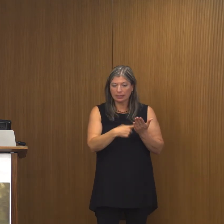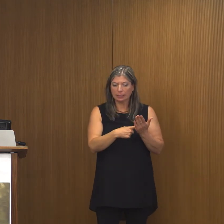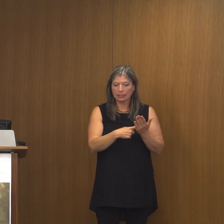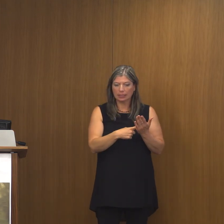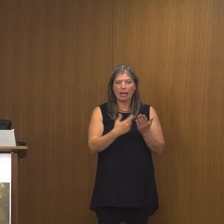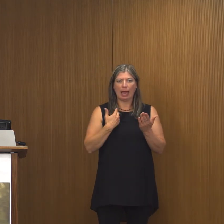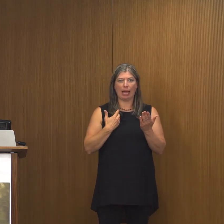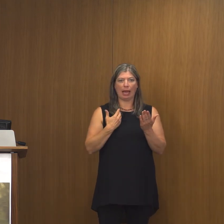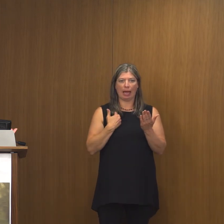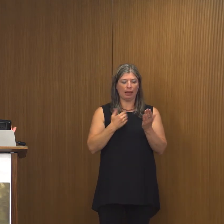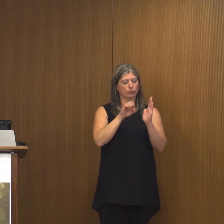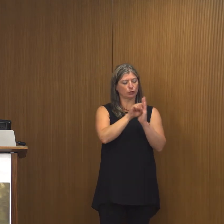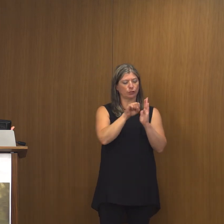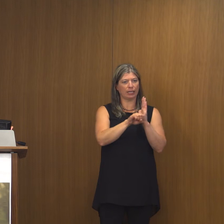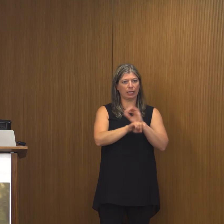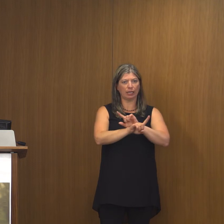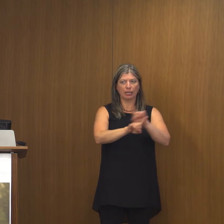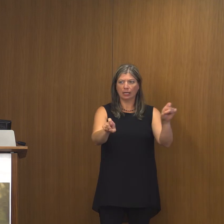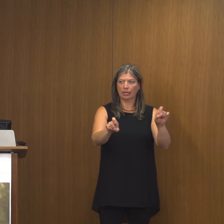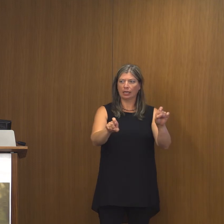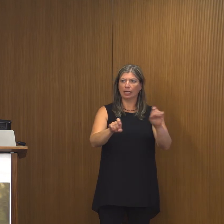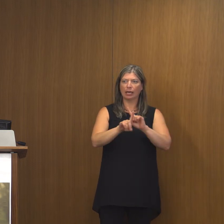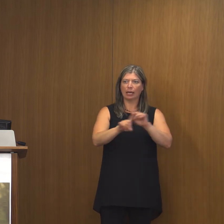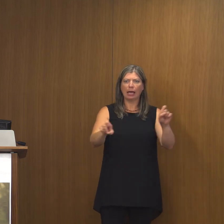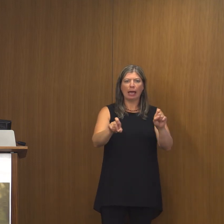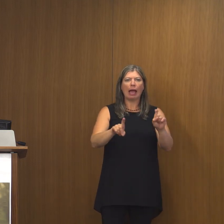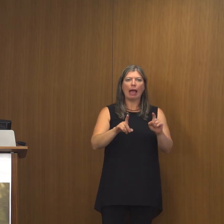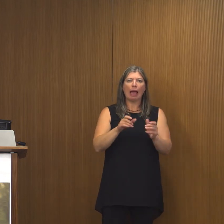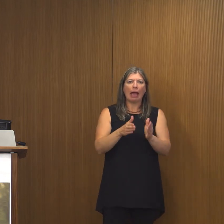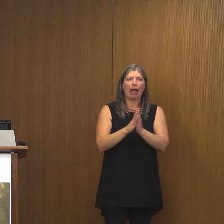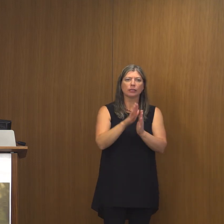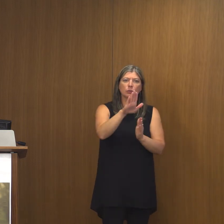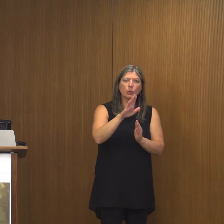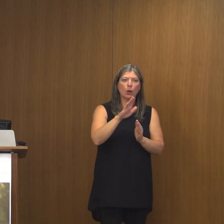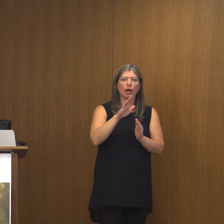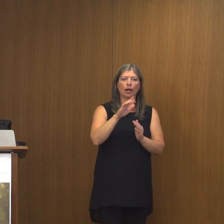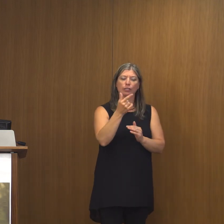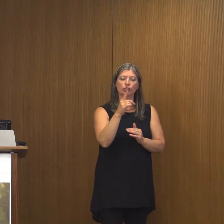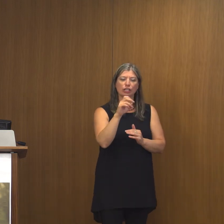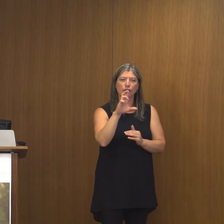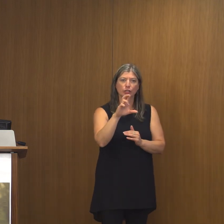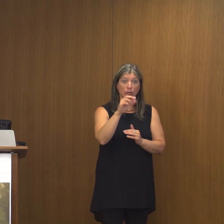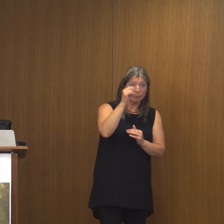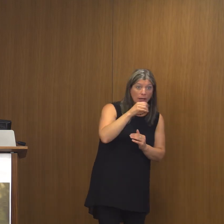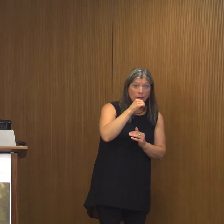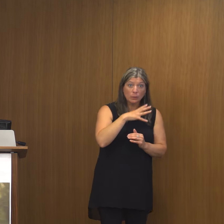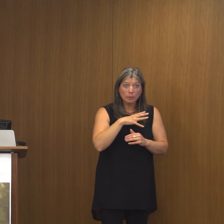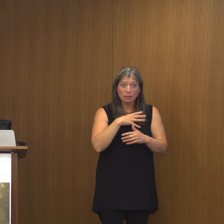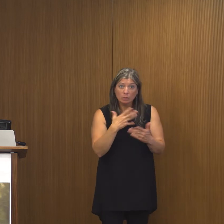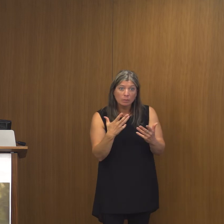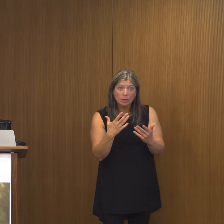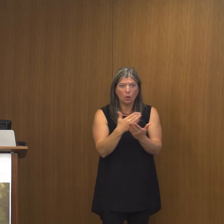a questionnaire without asking gender or age, right? Basic questions. So we have to make sure that we include children with disabilities